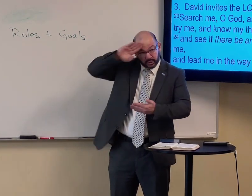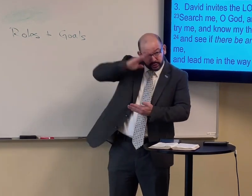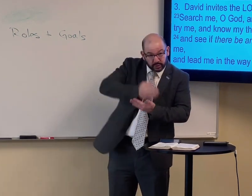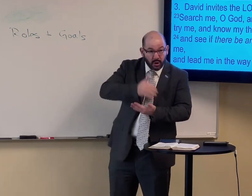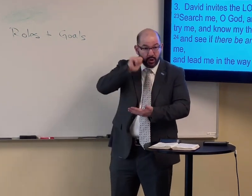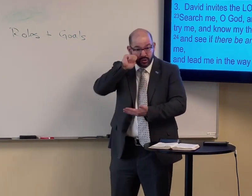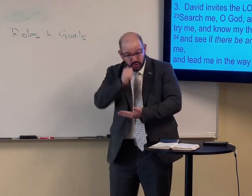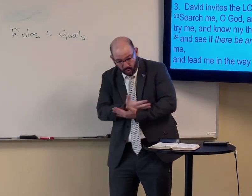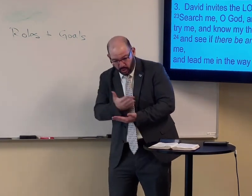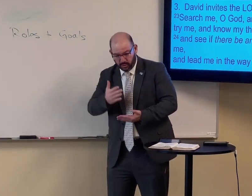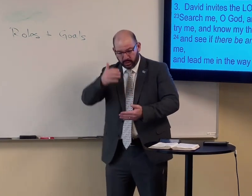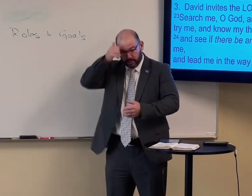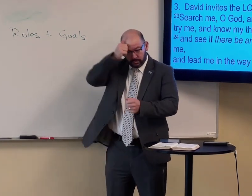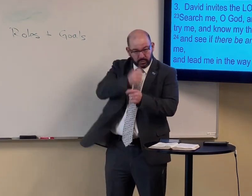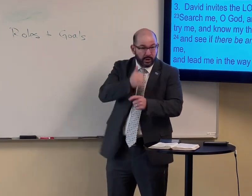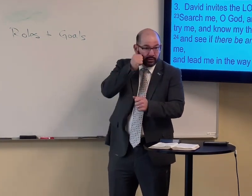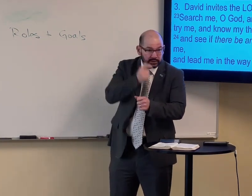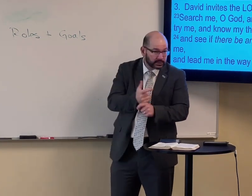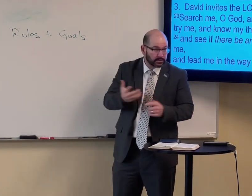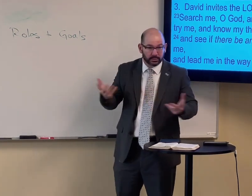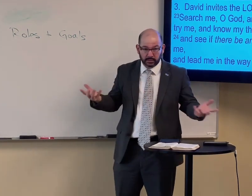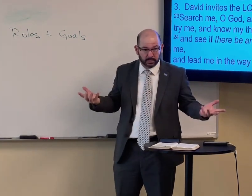wife. A son, a daughter. Brother, sister.